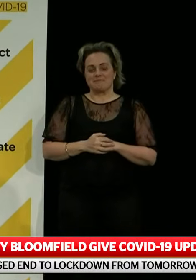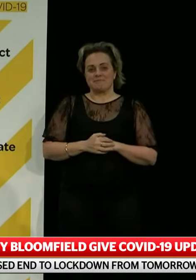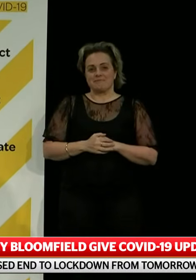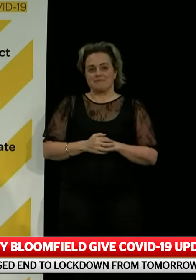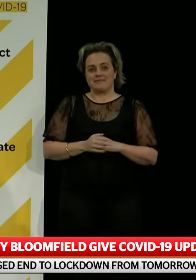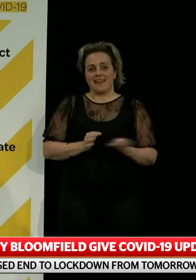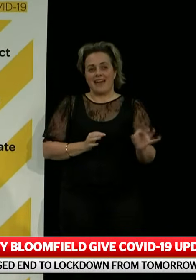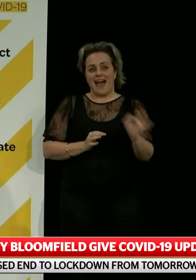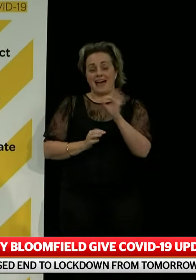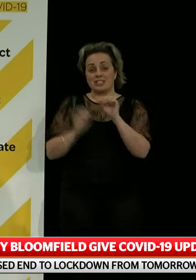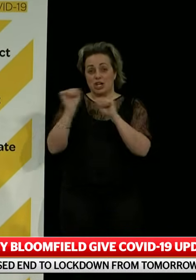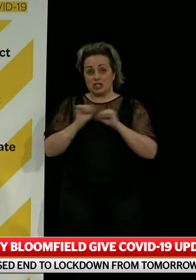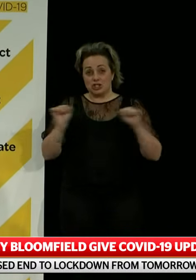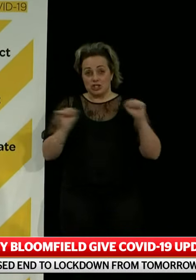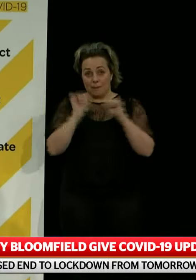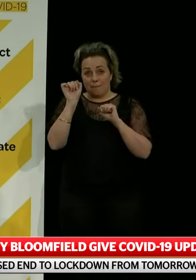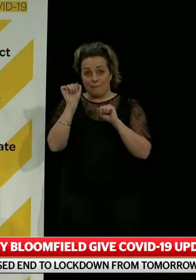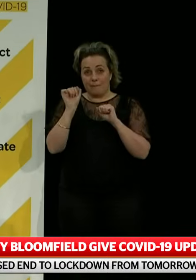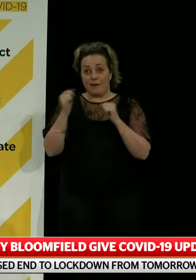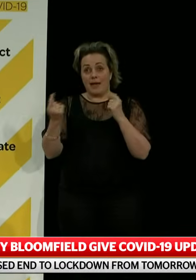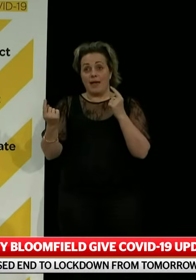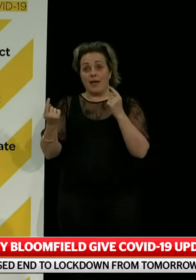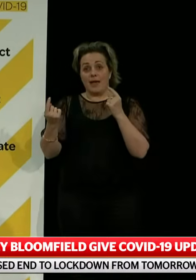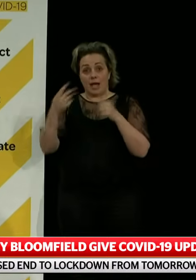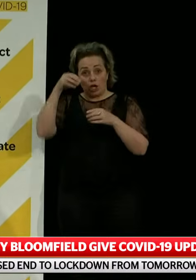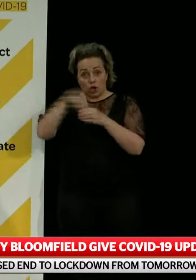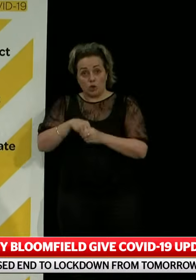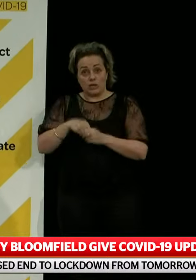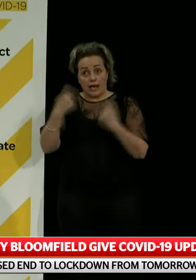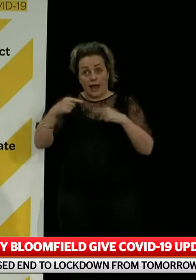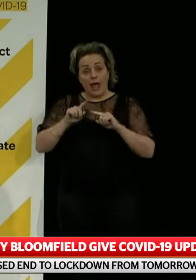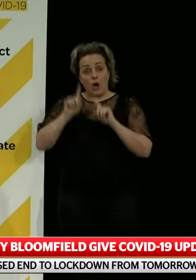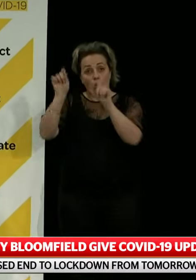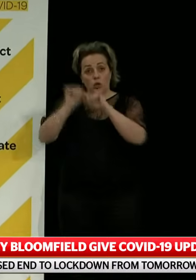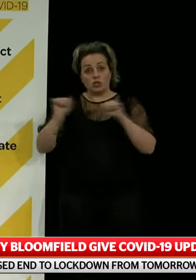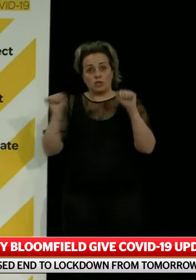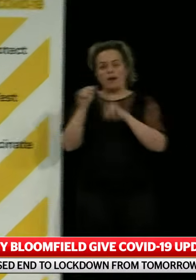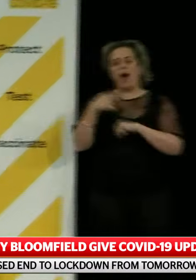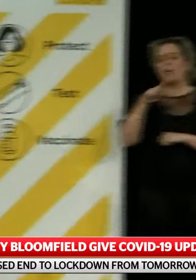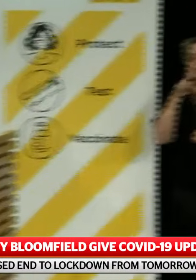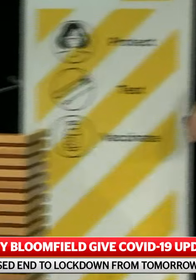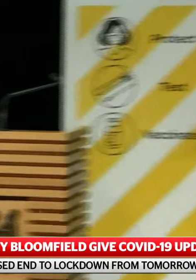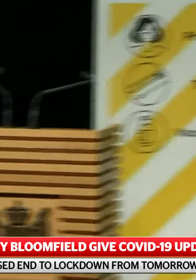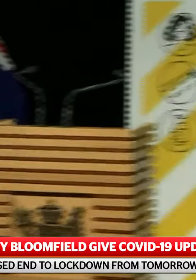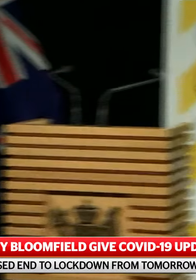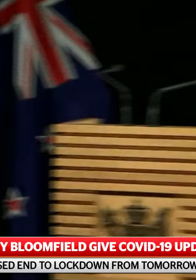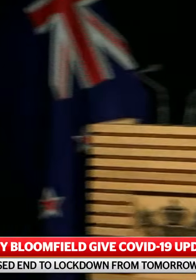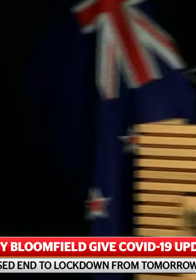swimming pools? Yes, I believe so. Let me go and double check that.